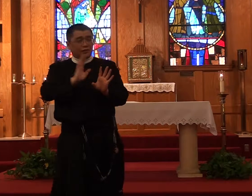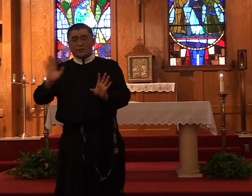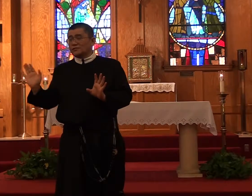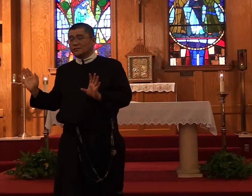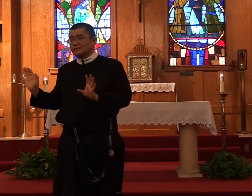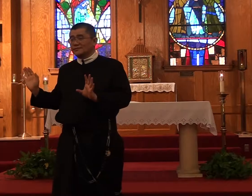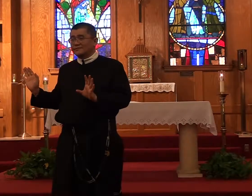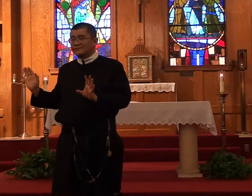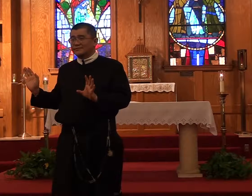goes.